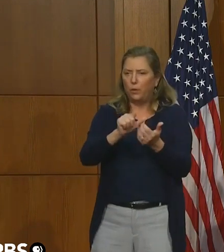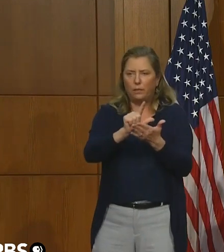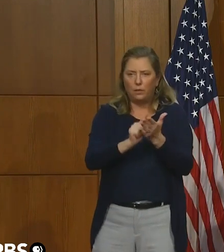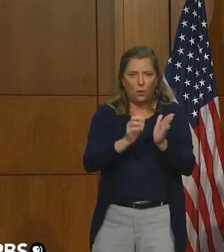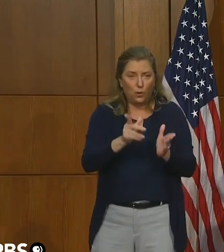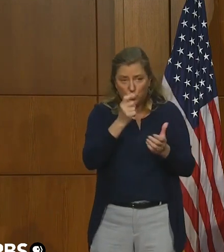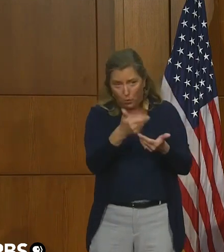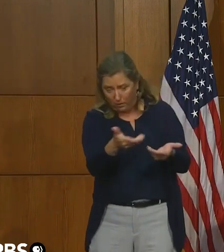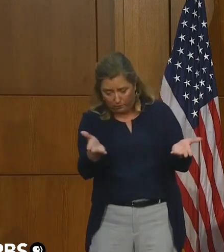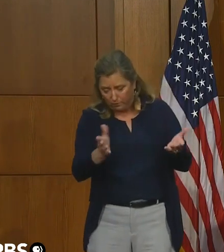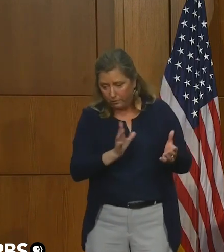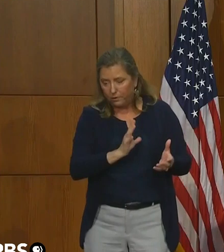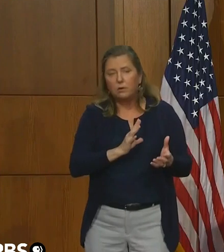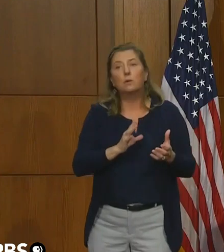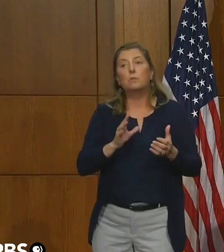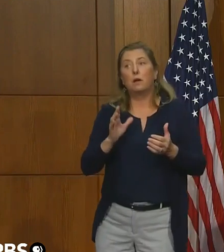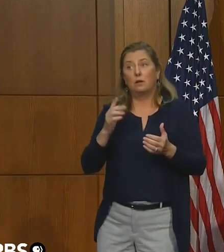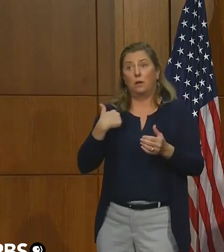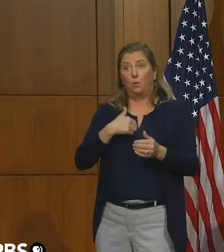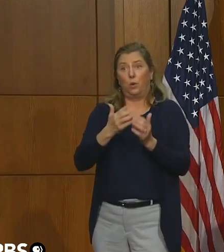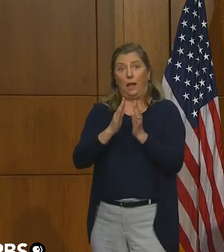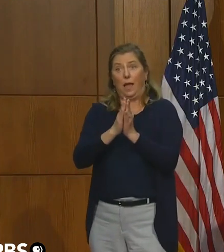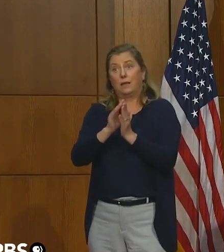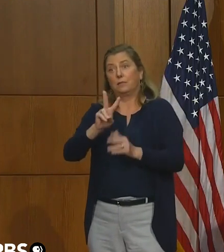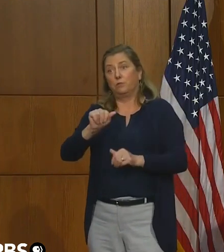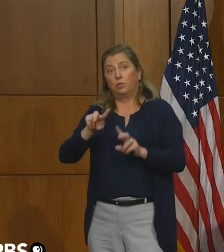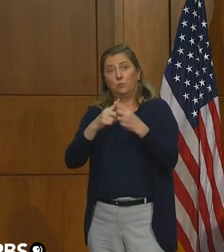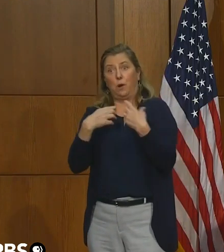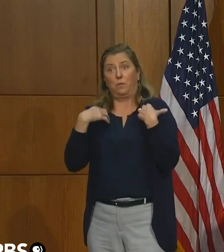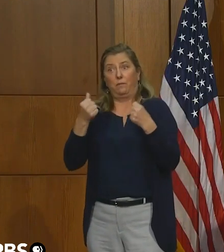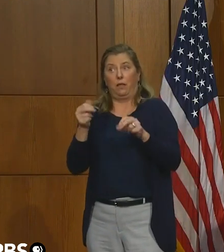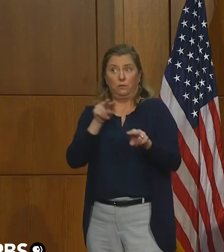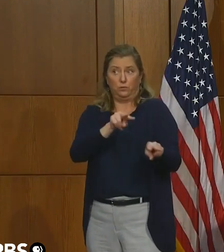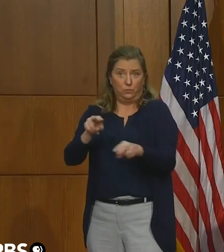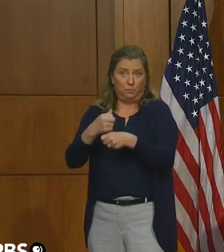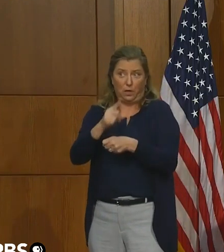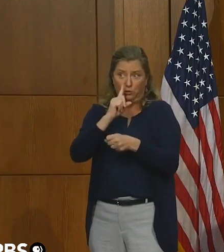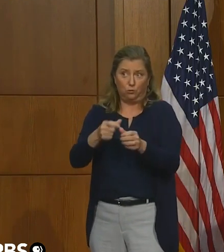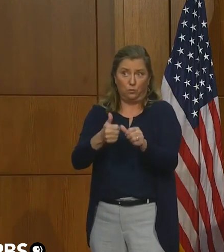with, but it will be enforced through the Virginia Department of Health at this stage.